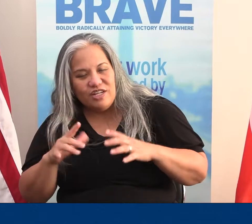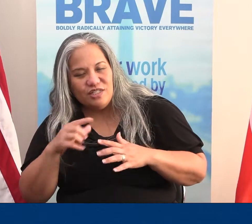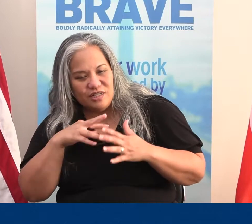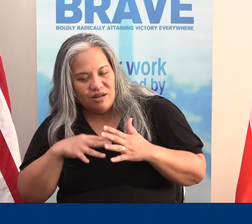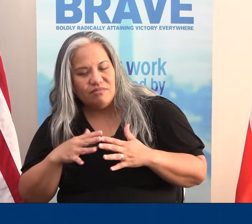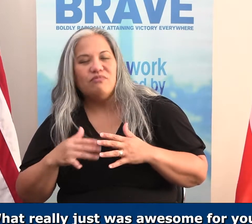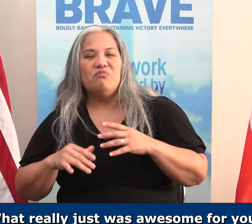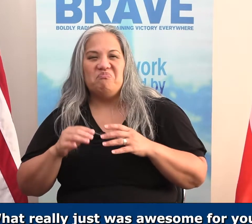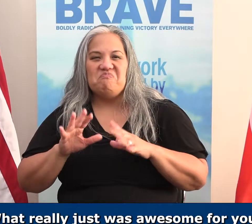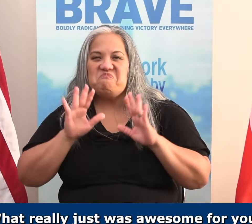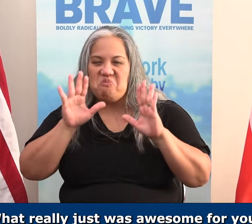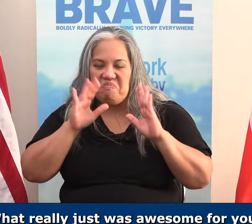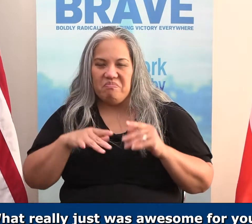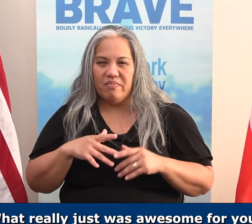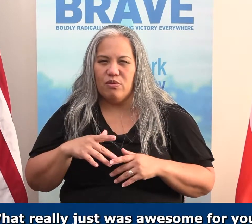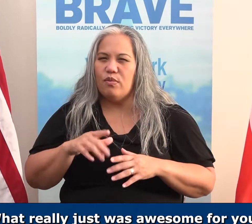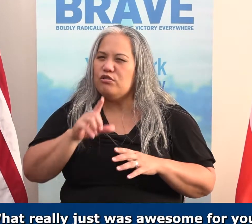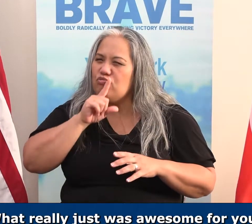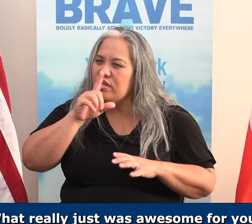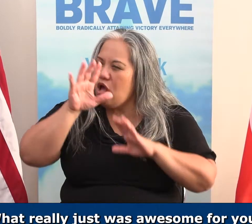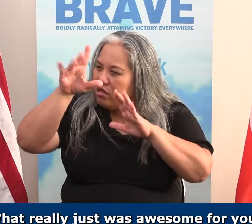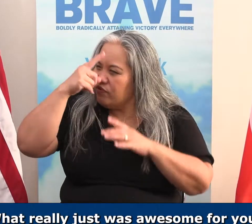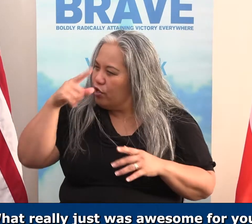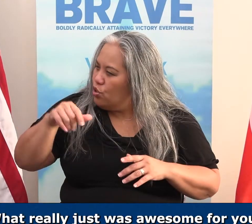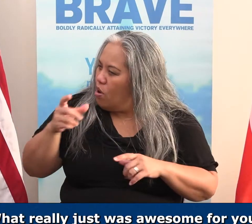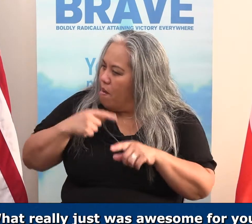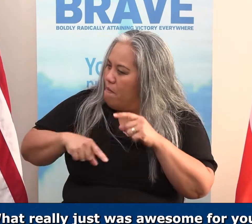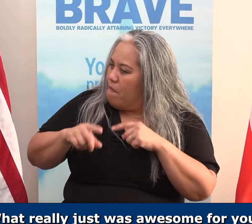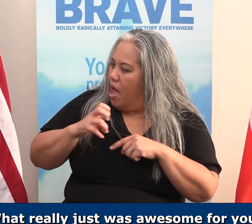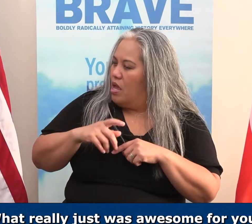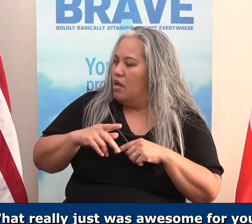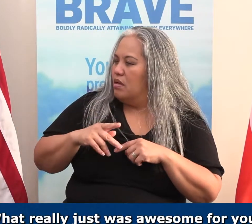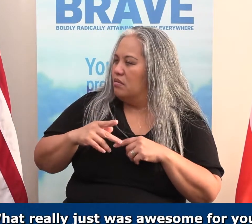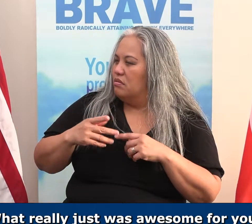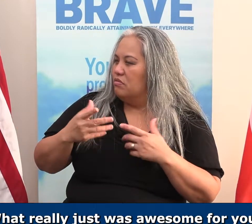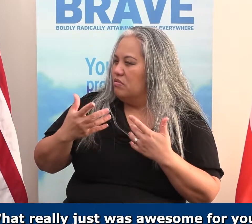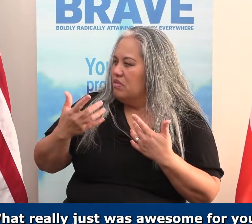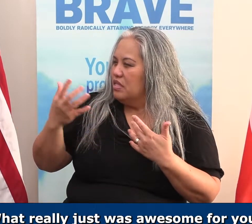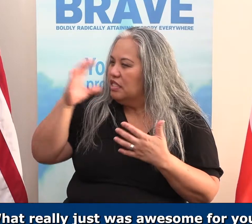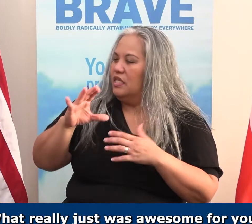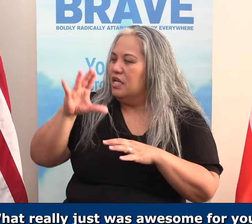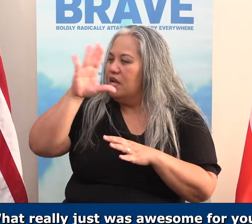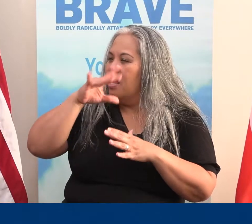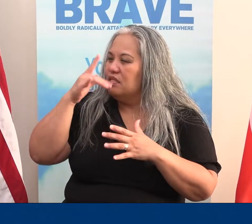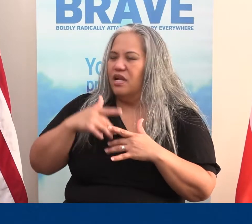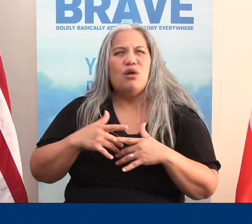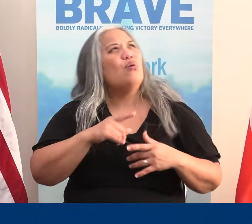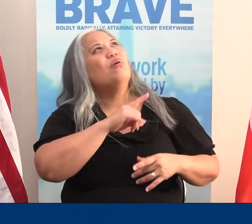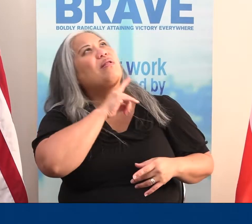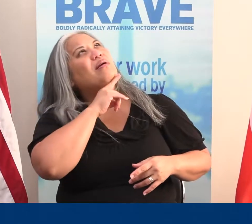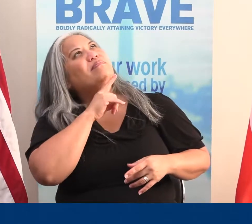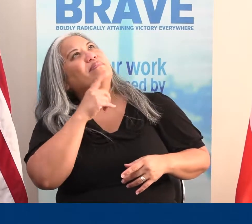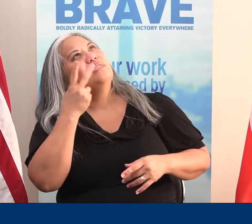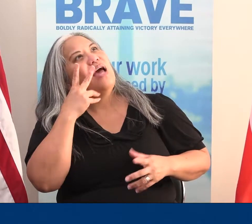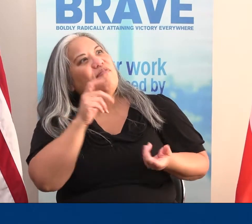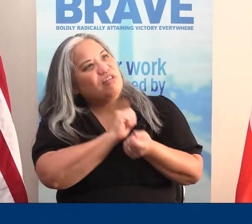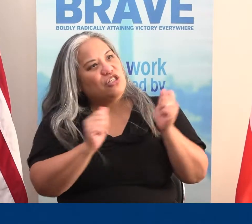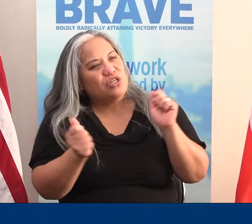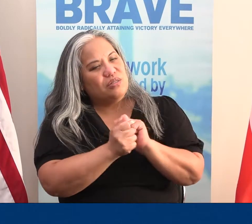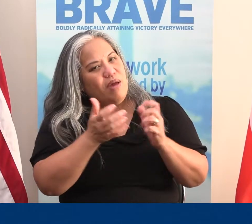really awesome. What really just was awesome for you going back over the Seeking God study? Well, I just see I have to change my